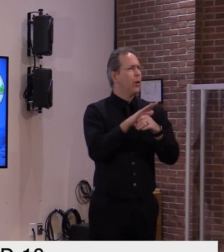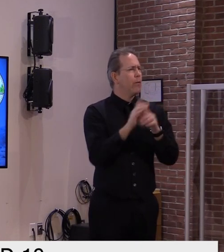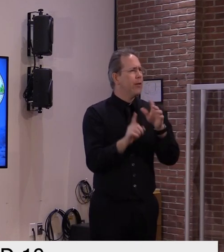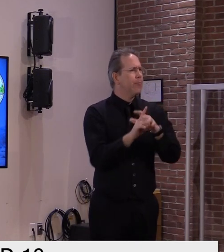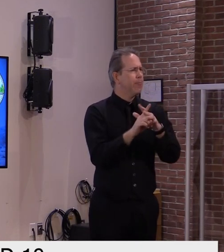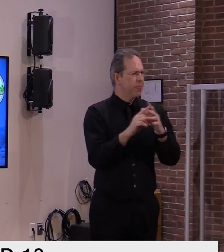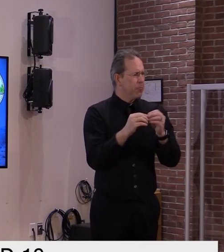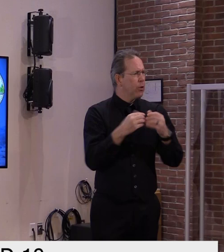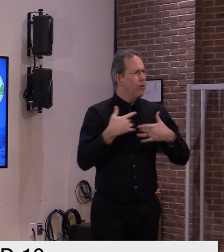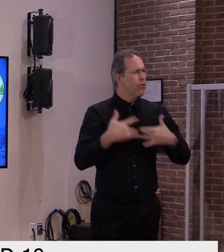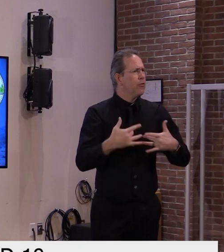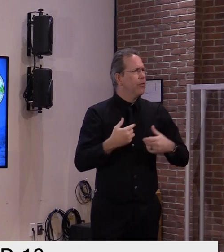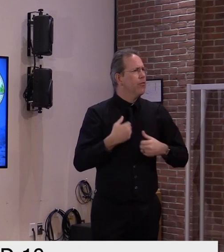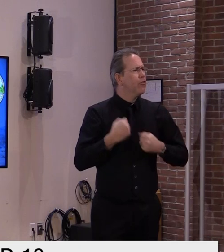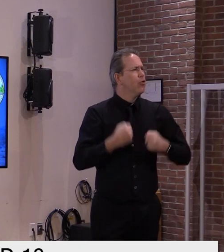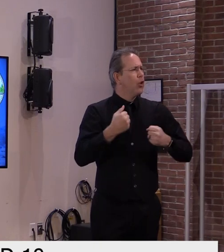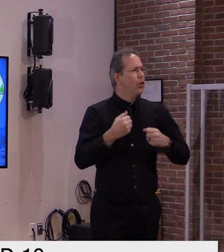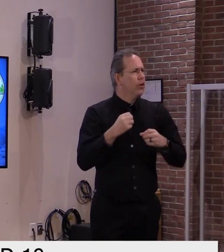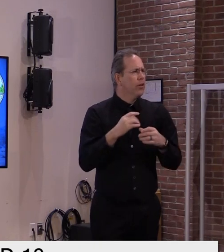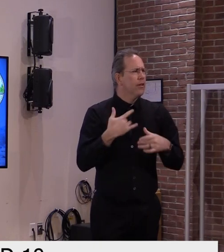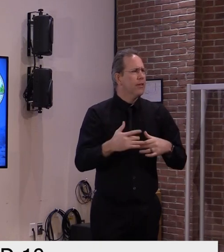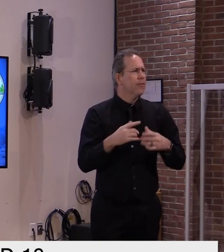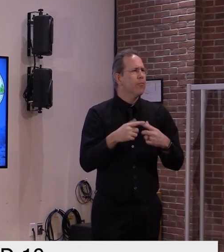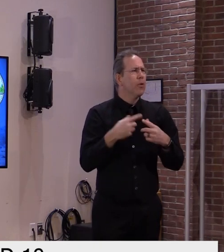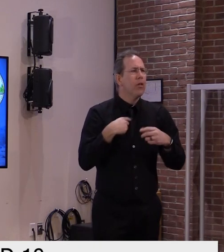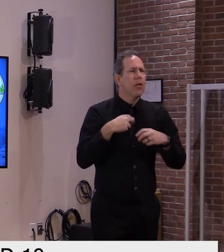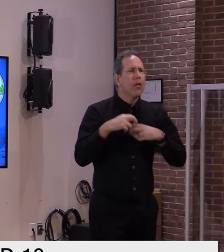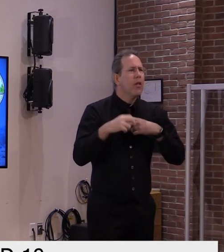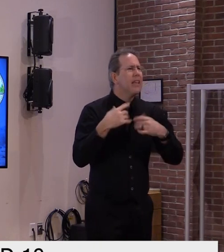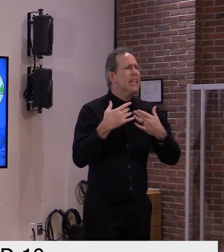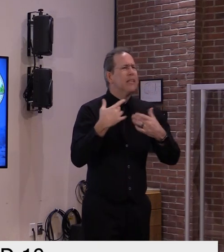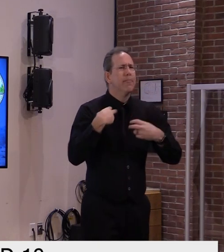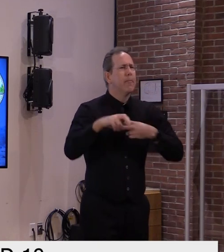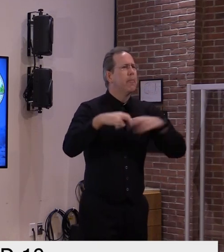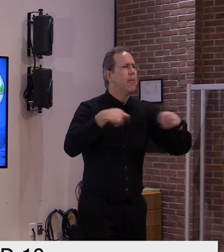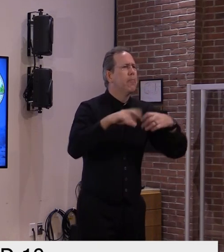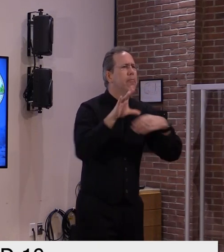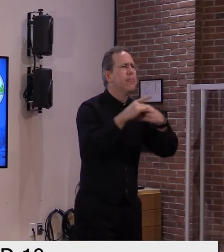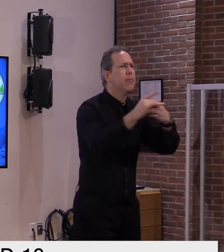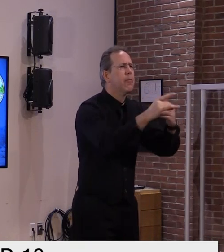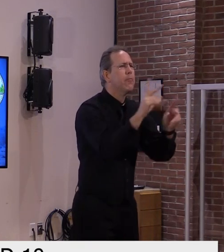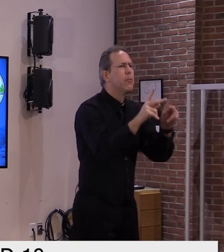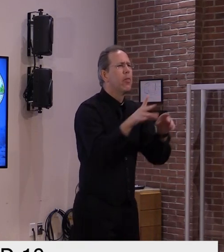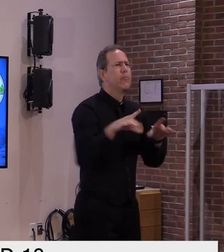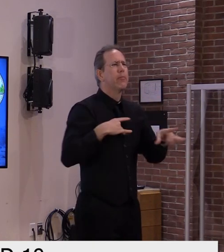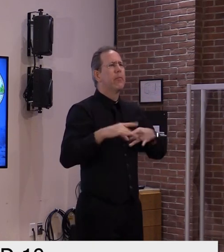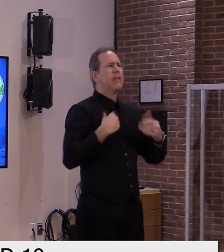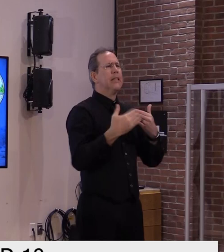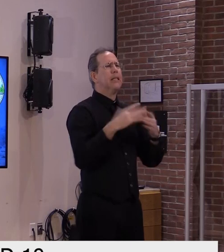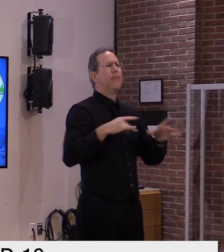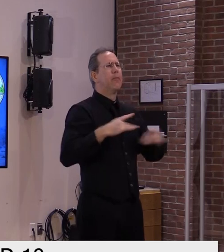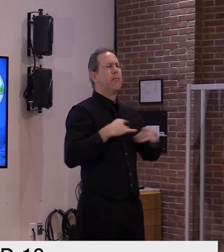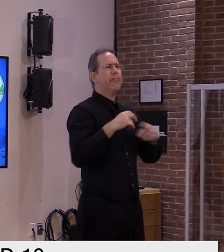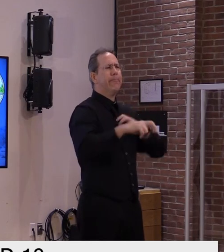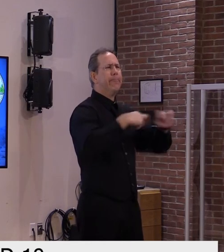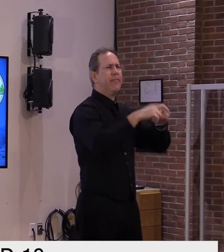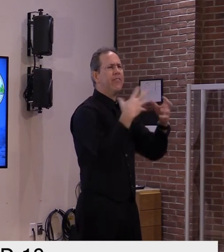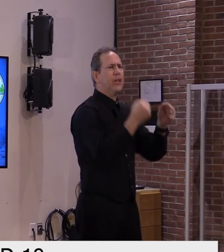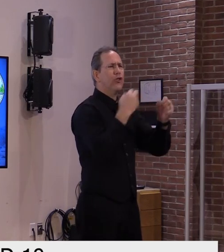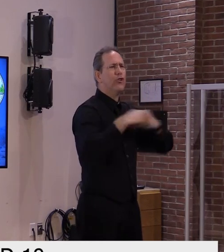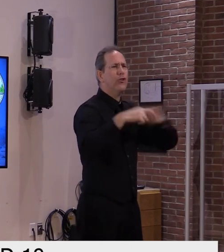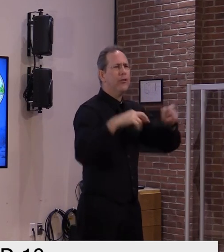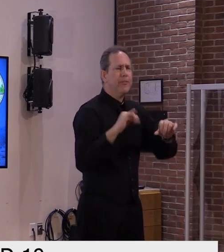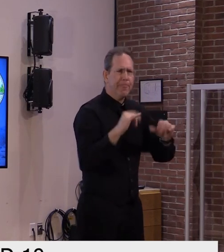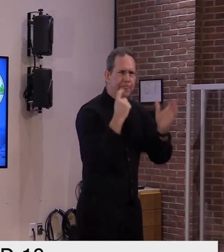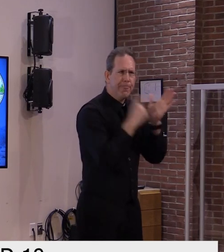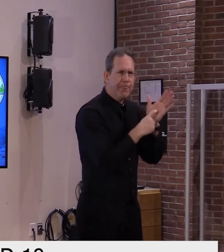get COVID-19 and need medical care. And more of the population will need to be vaccinated, further